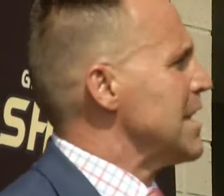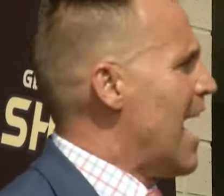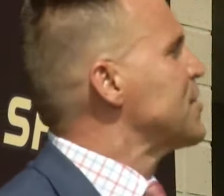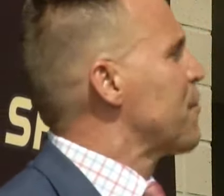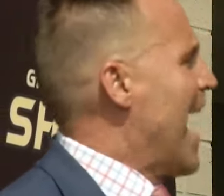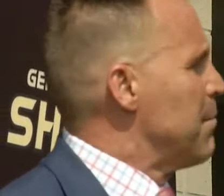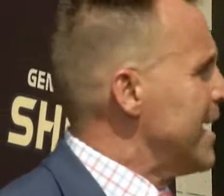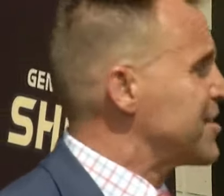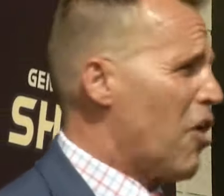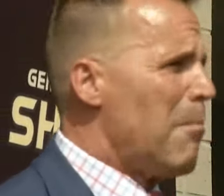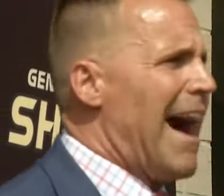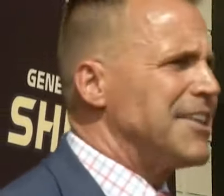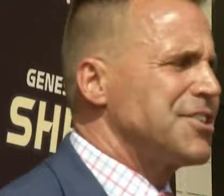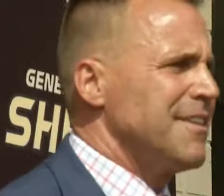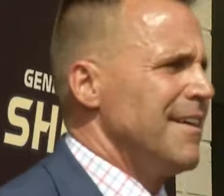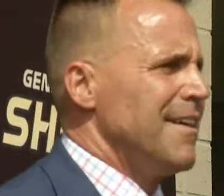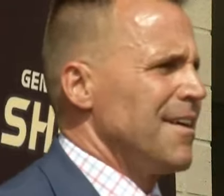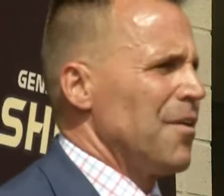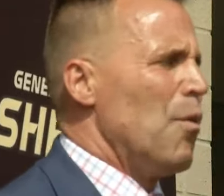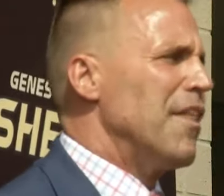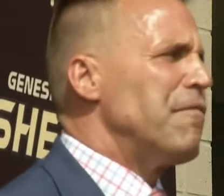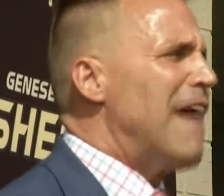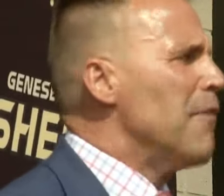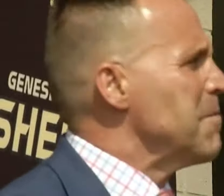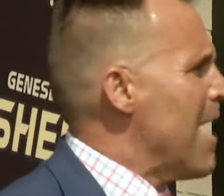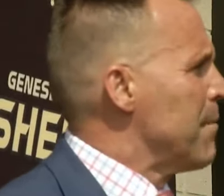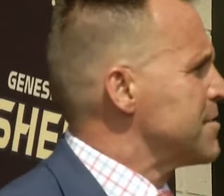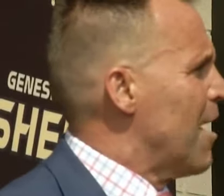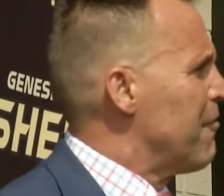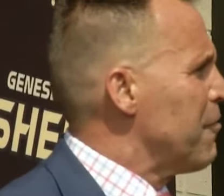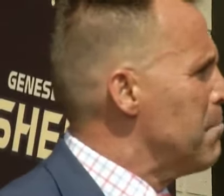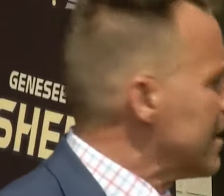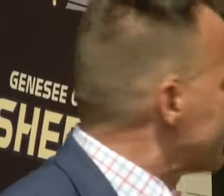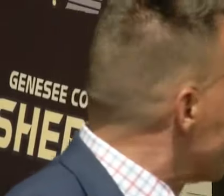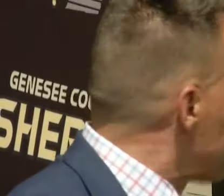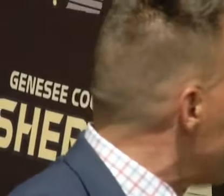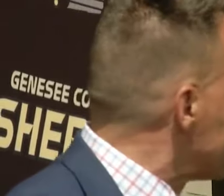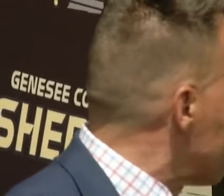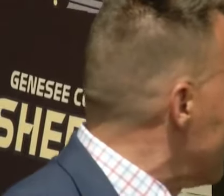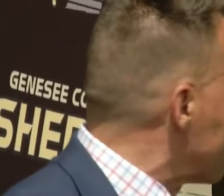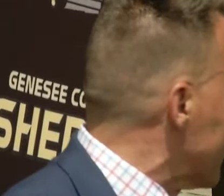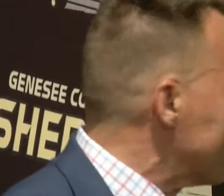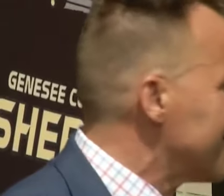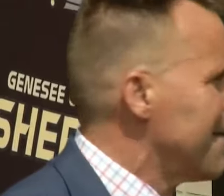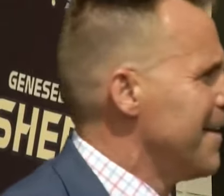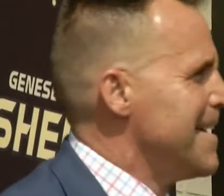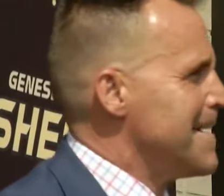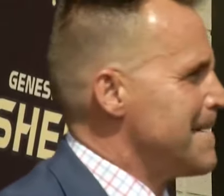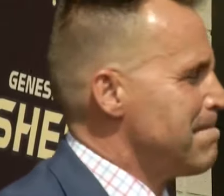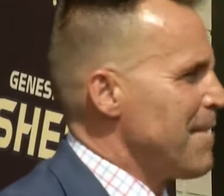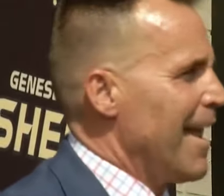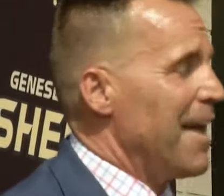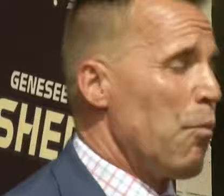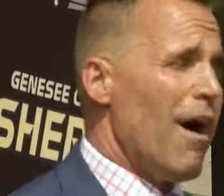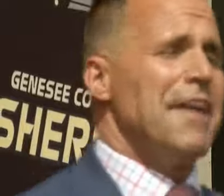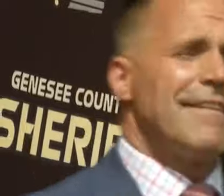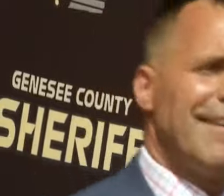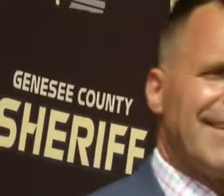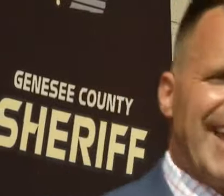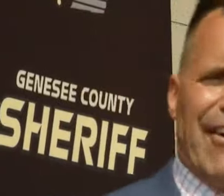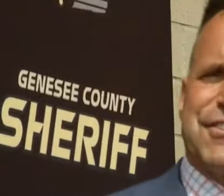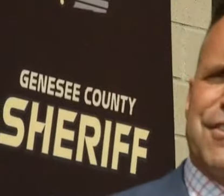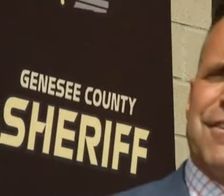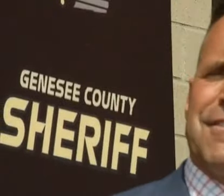Somebody who loves family so much. One of the founding members of Military Spouses of Michigan. And